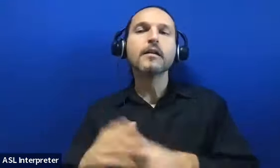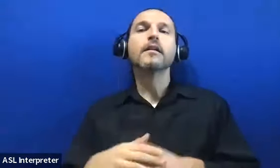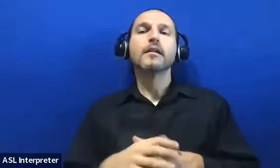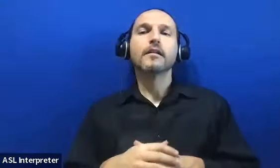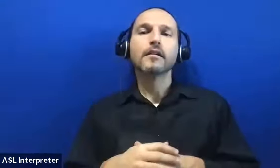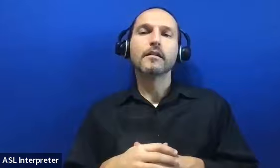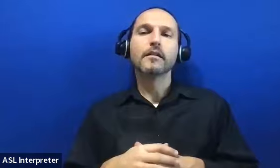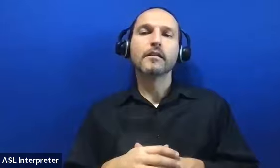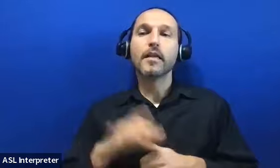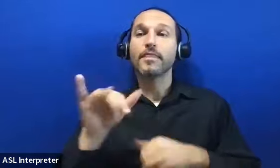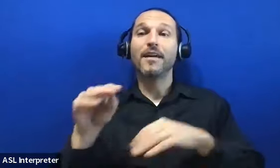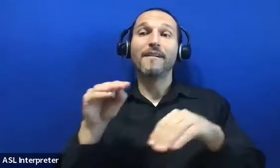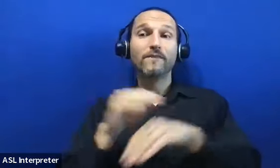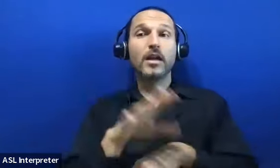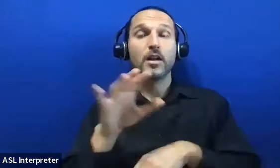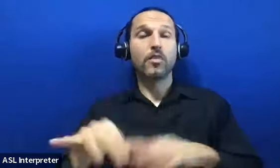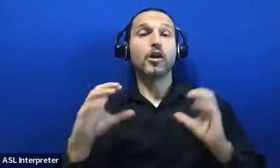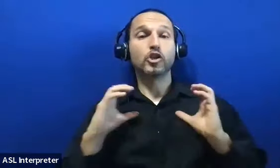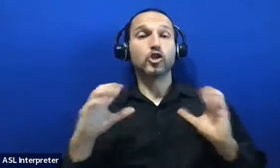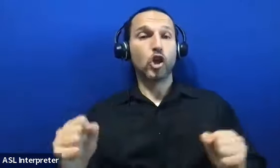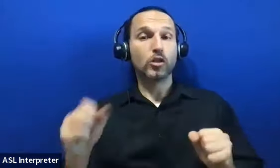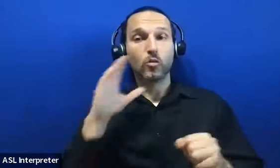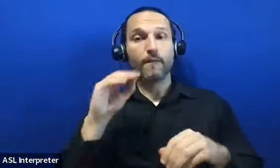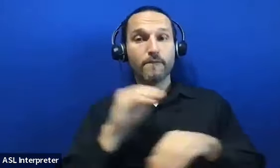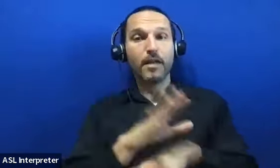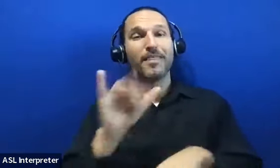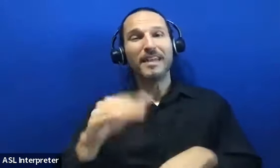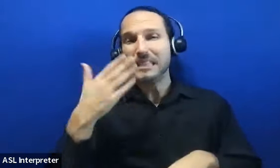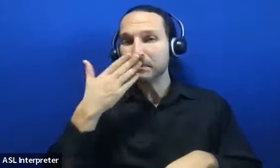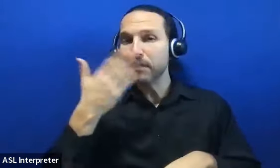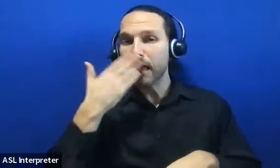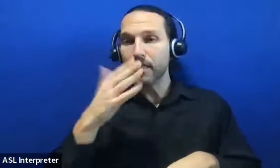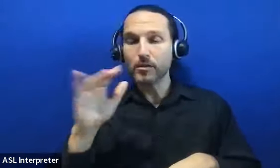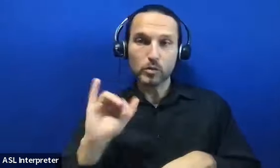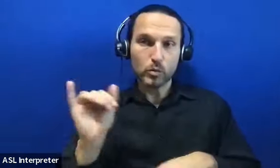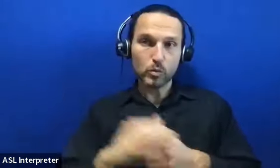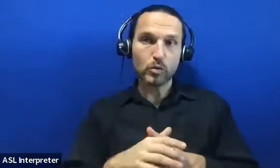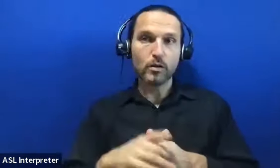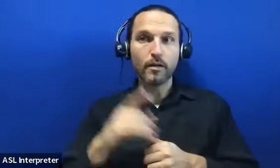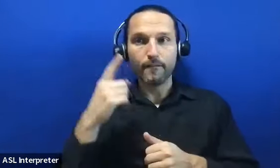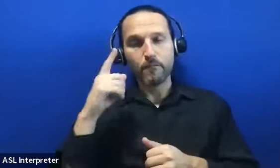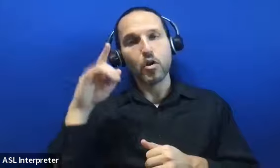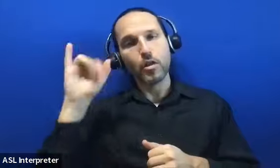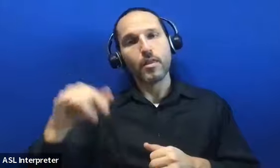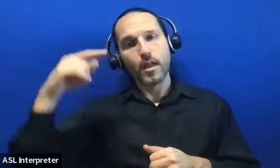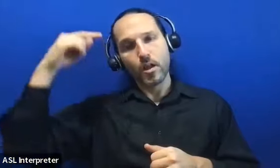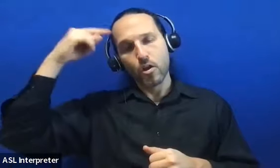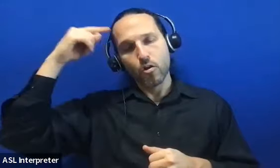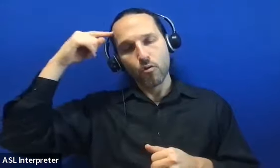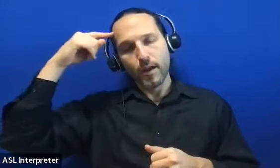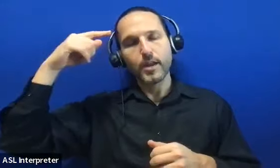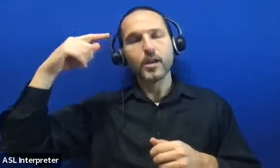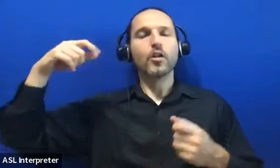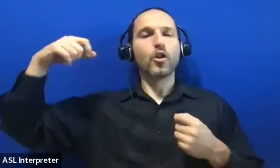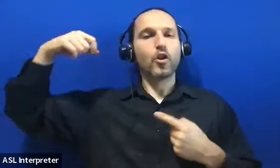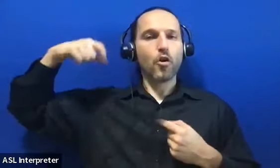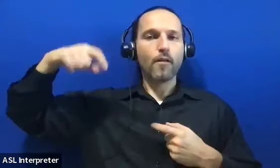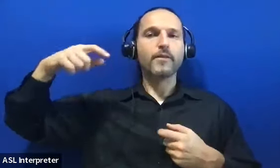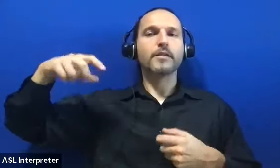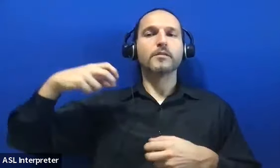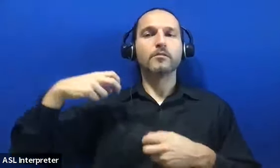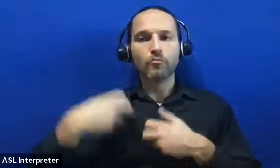might affect, charge might affect their sense of smell because of that cranial nerve dysfunction. We